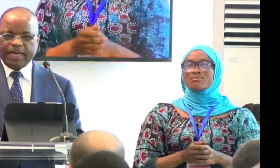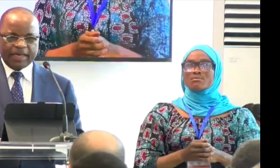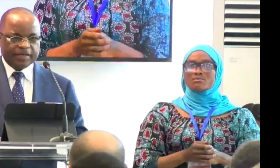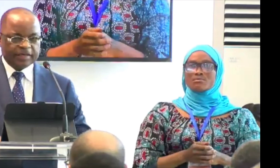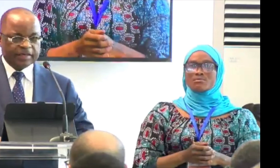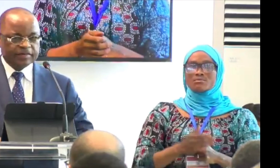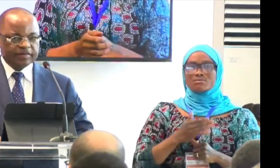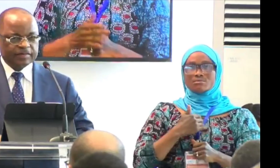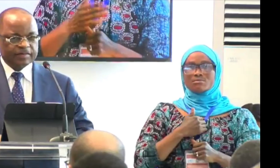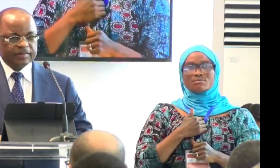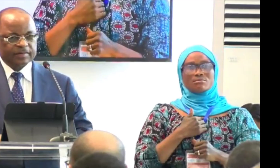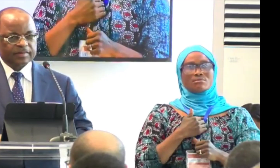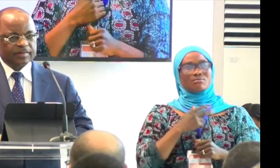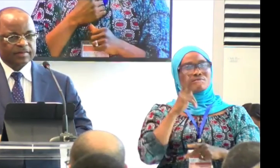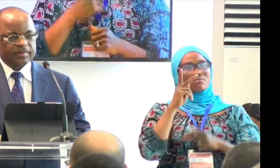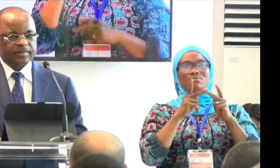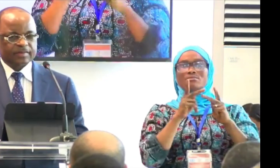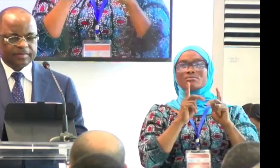my attendance.